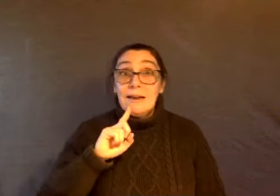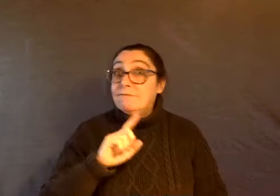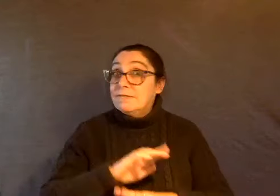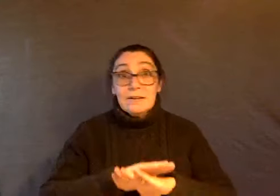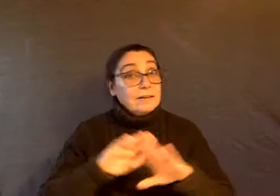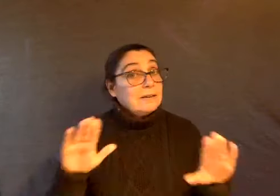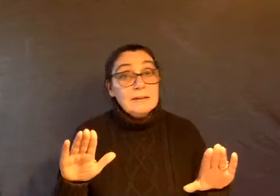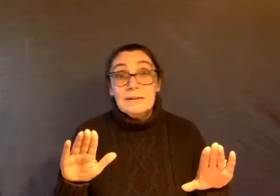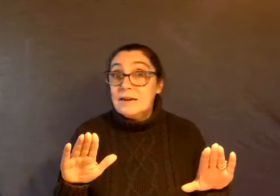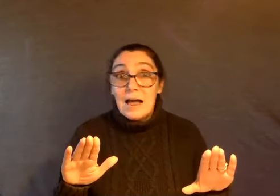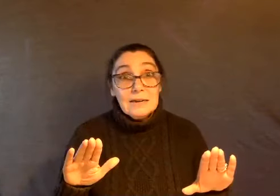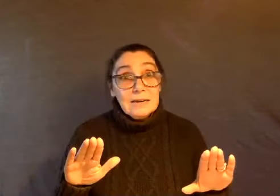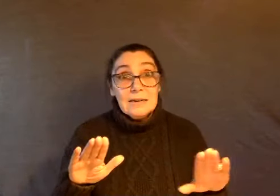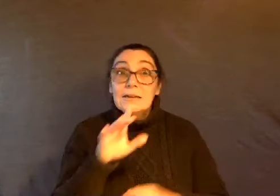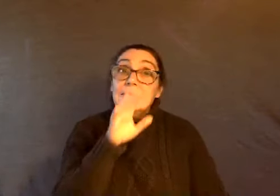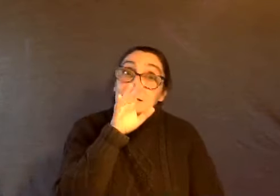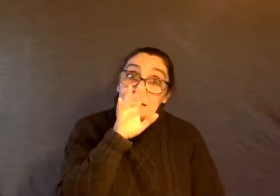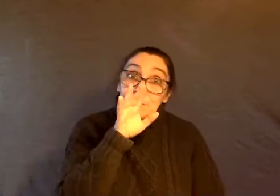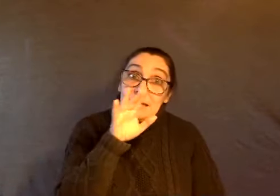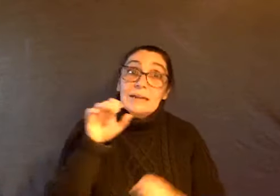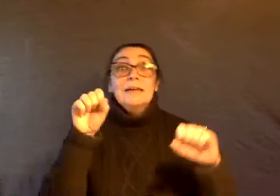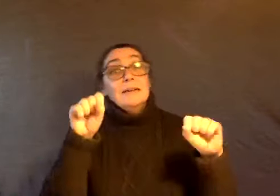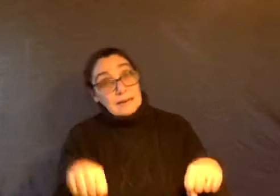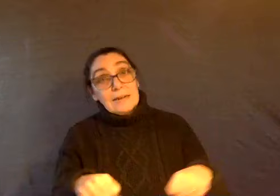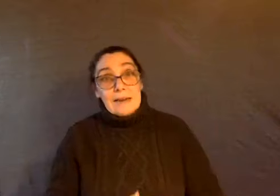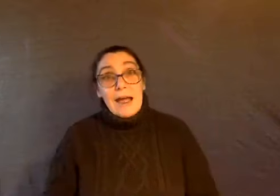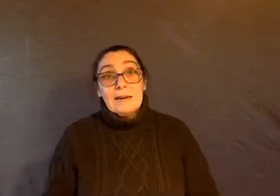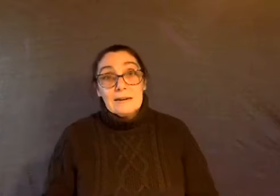Deaf, Deaf, not speak, speak. can.